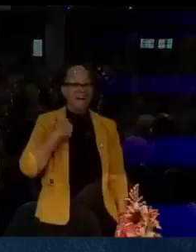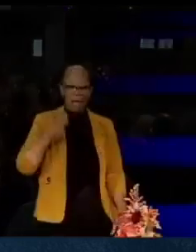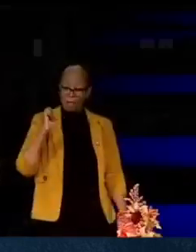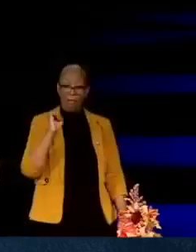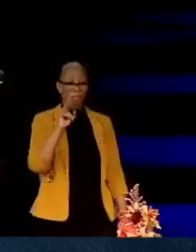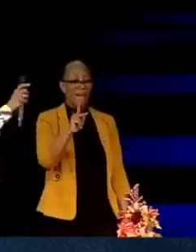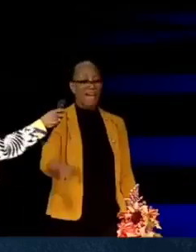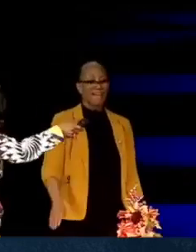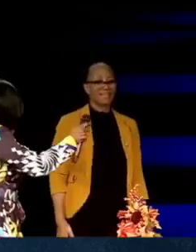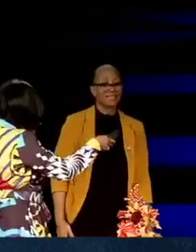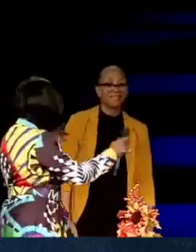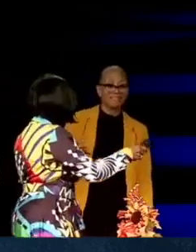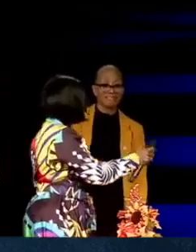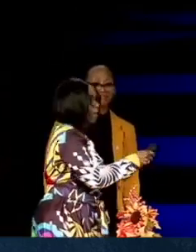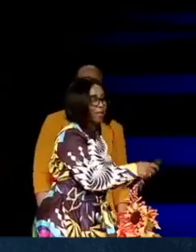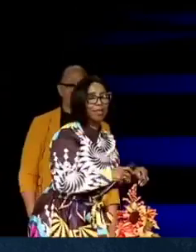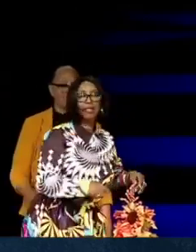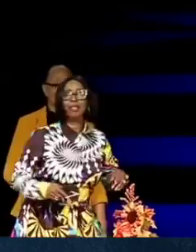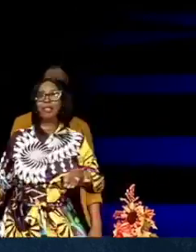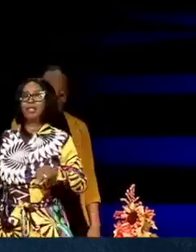back.